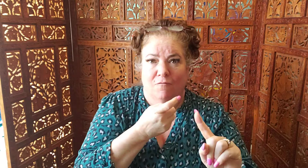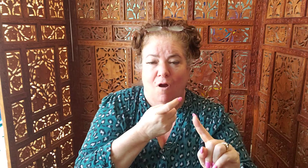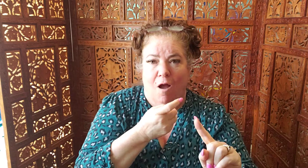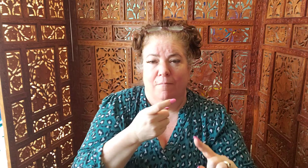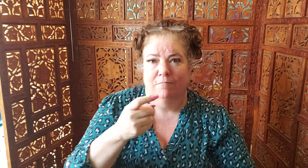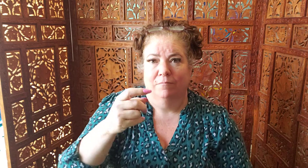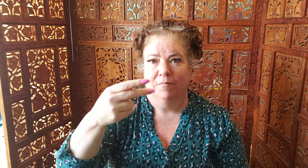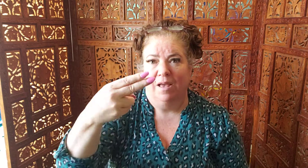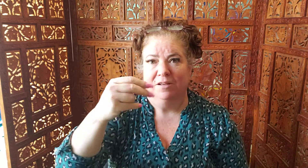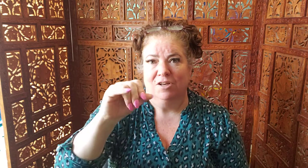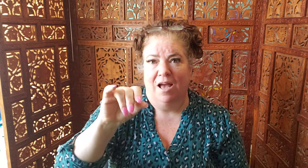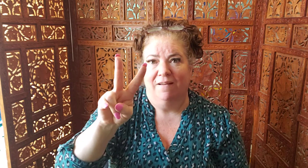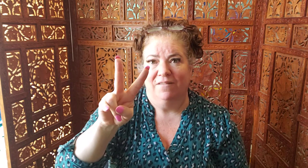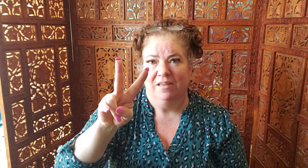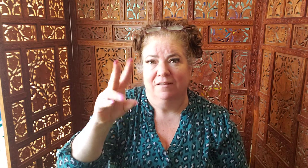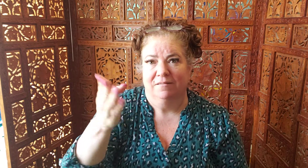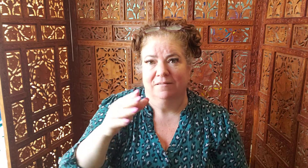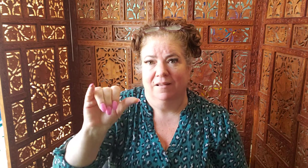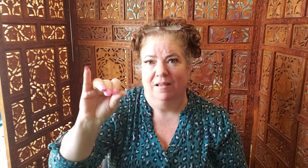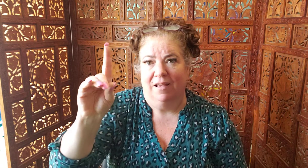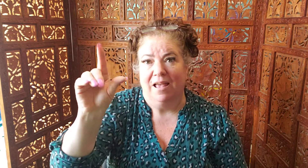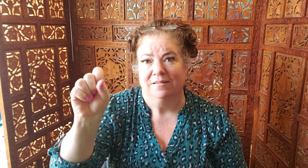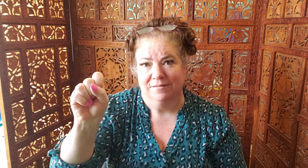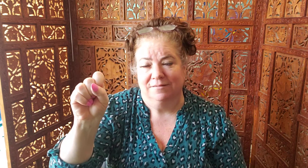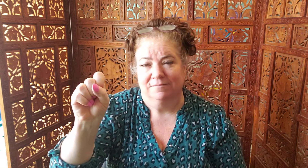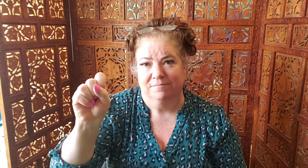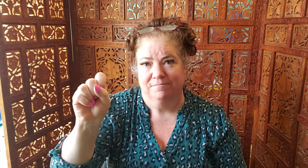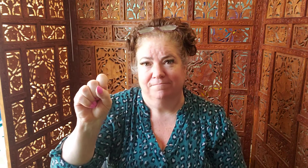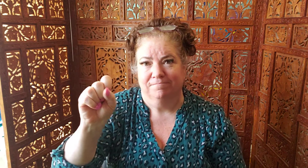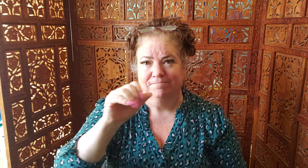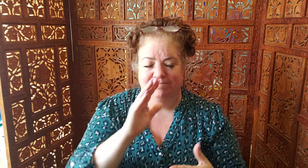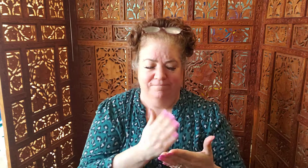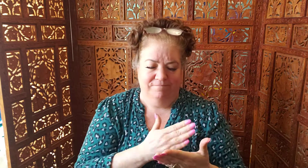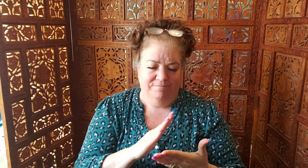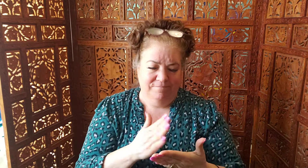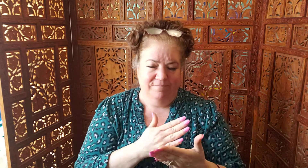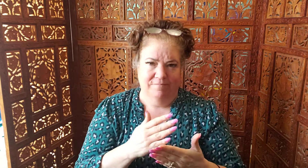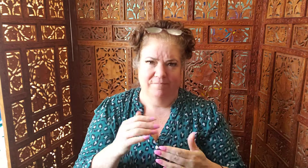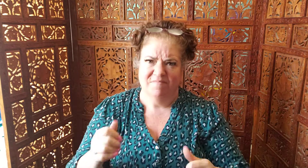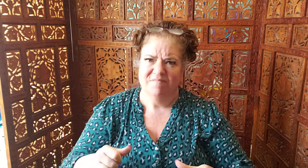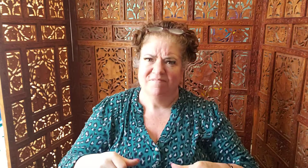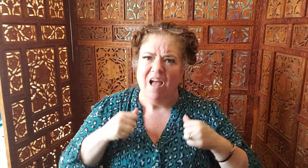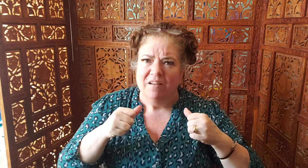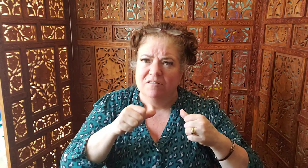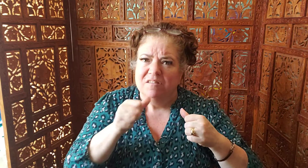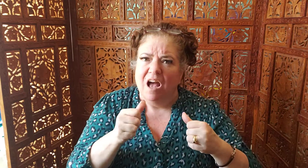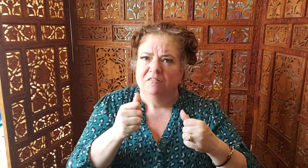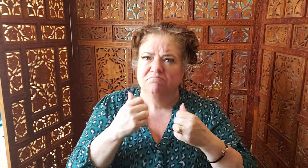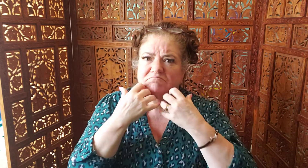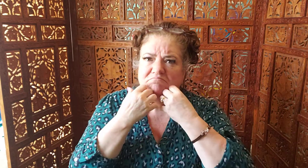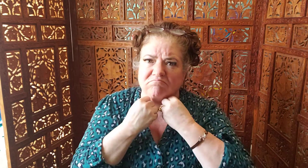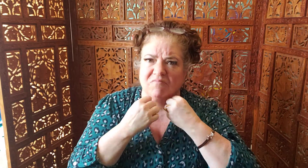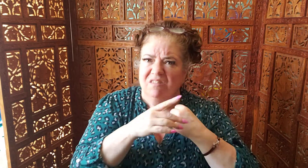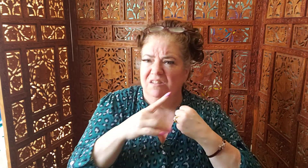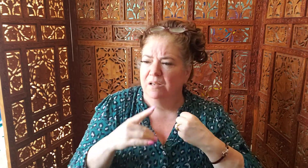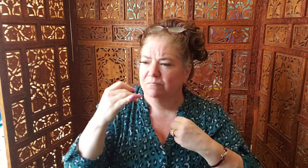Life's not worth a damn till you can say, hey